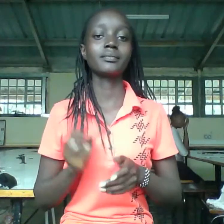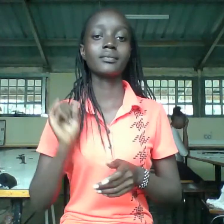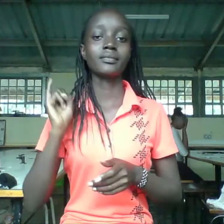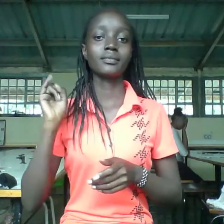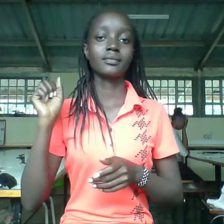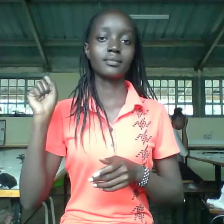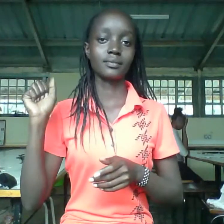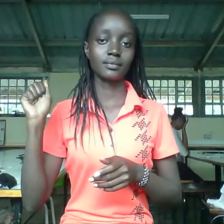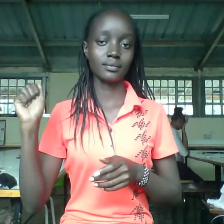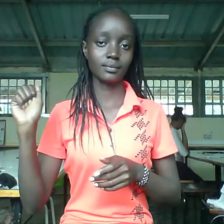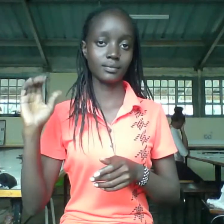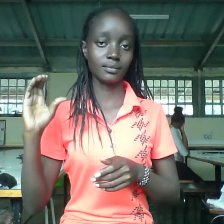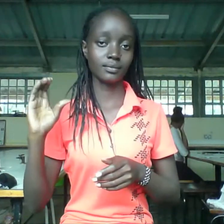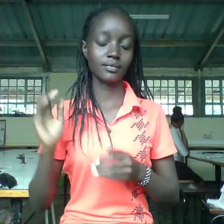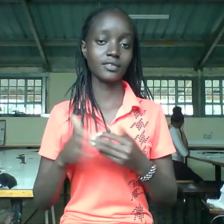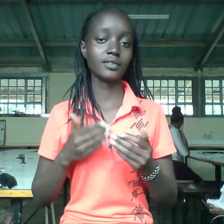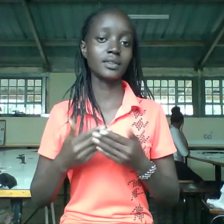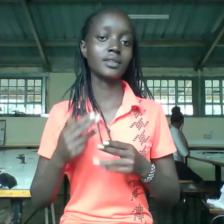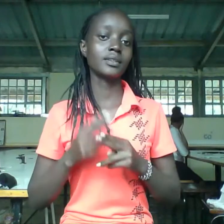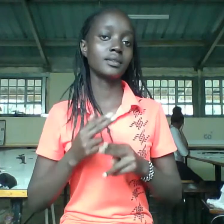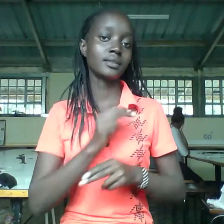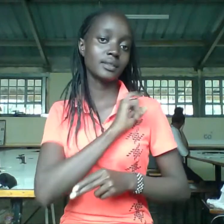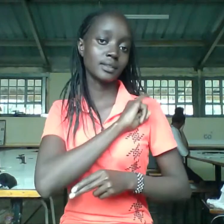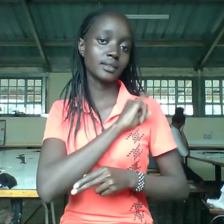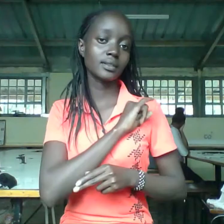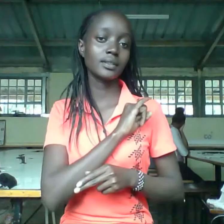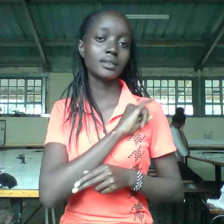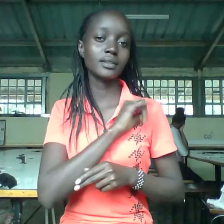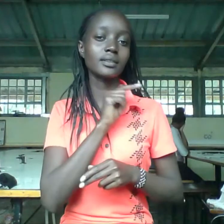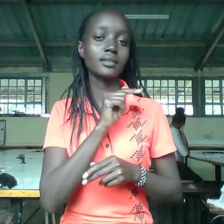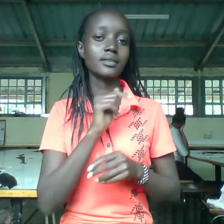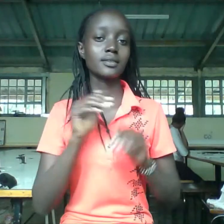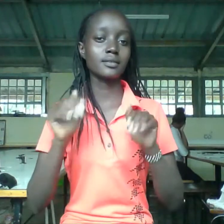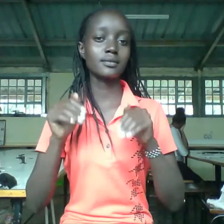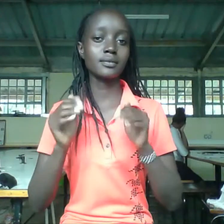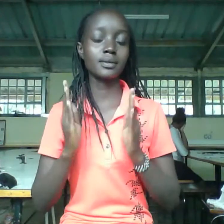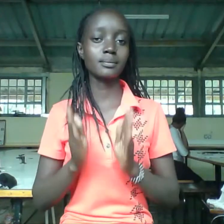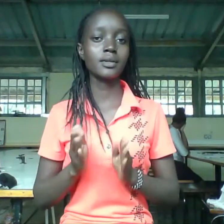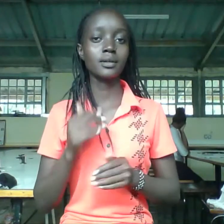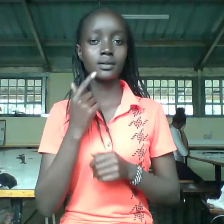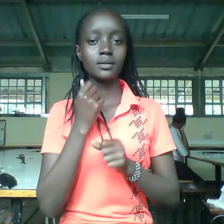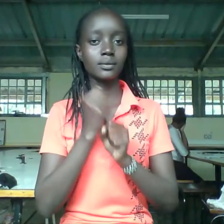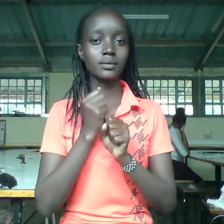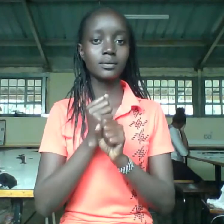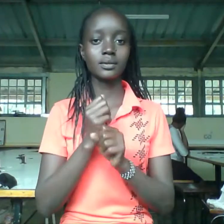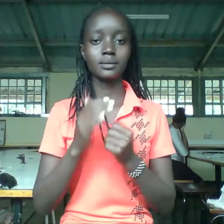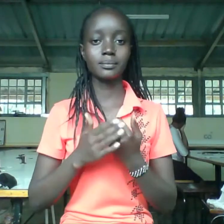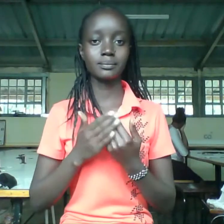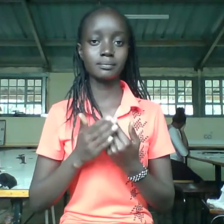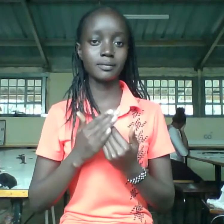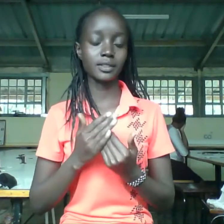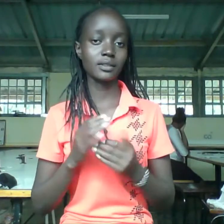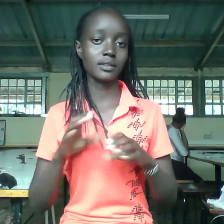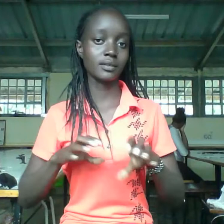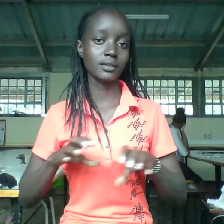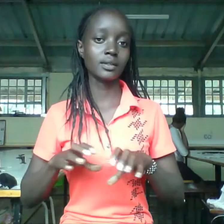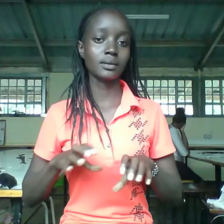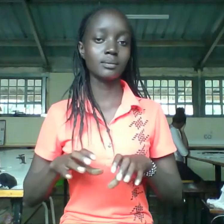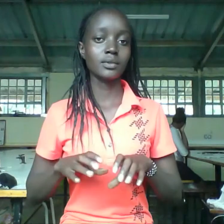Isaac was a farmer who made a living by tending to his farm animals. He had many kinds